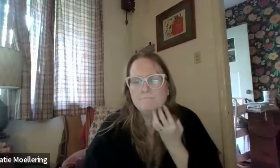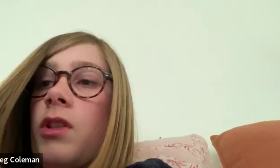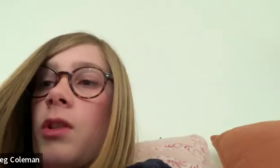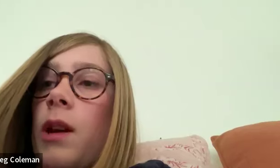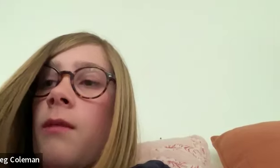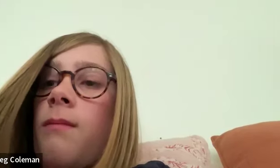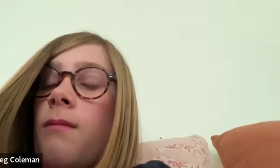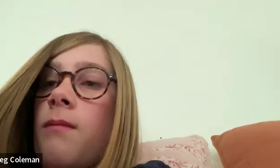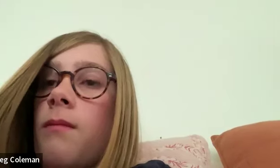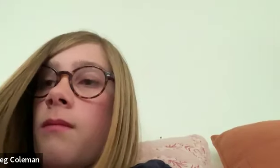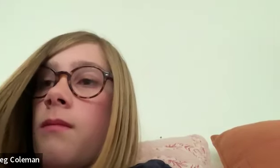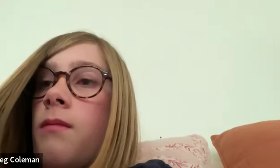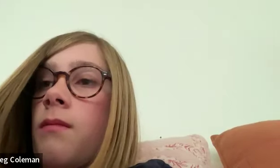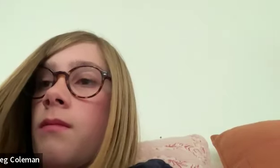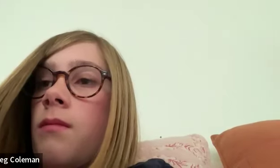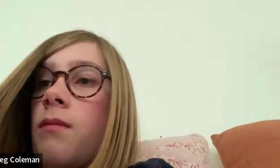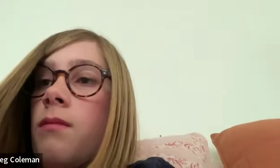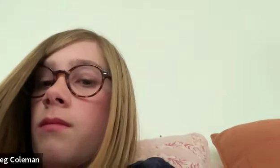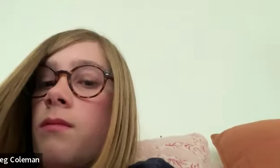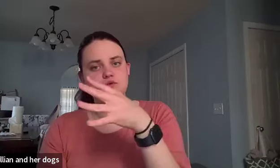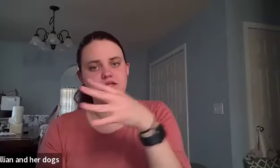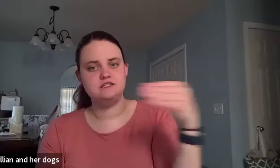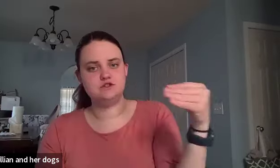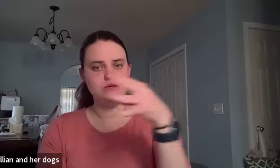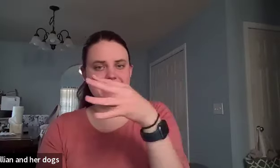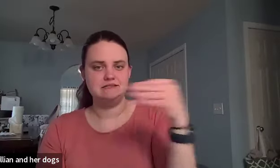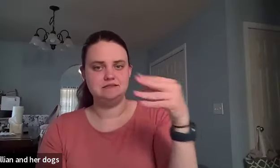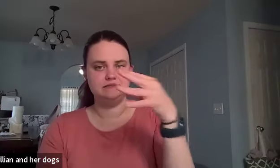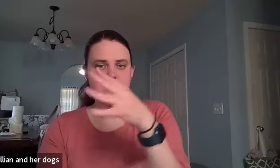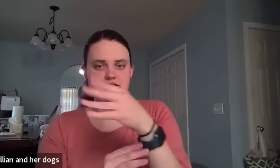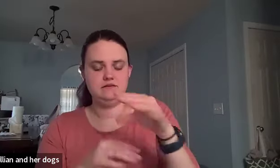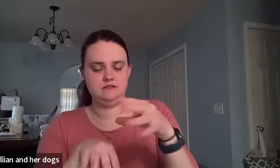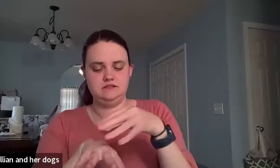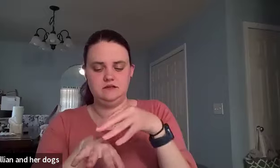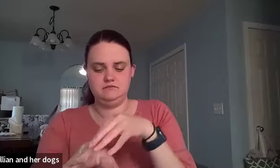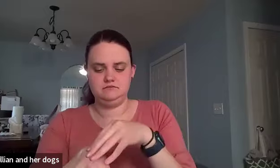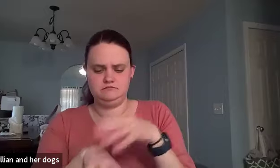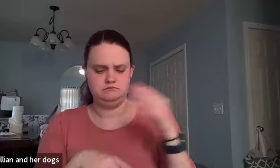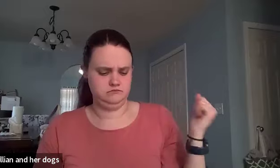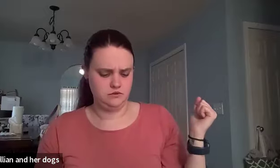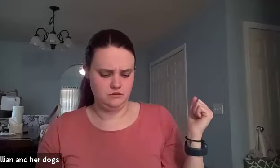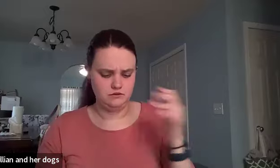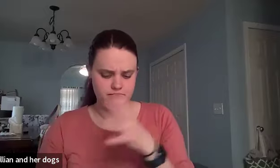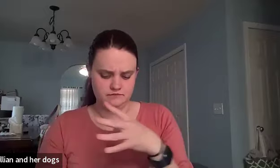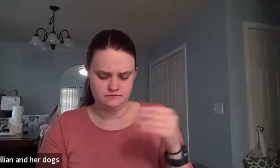Or squid? There is one for squid. So squid is squid. It's like, hold on.